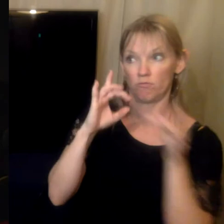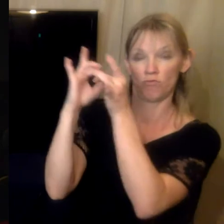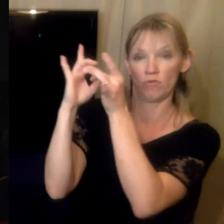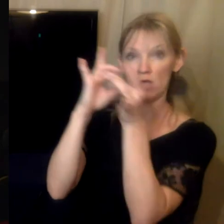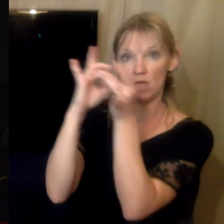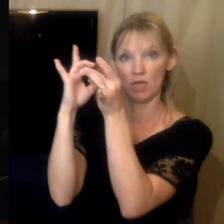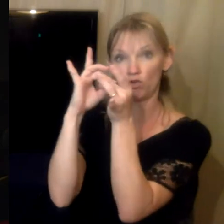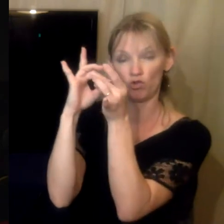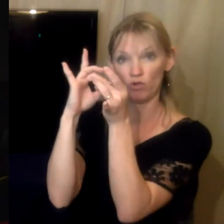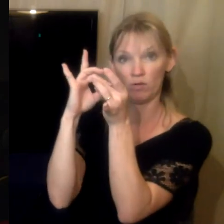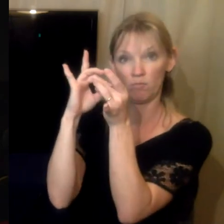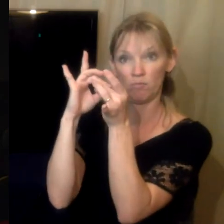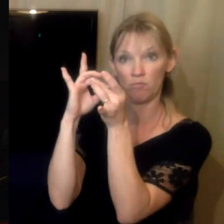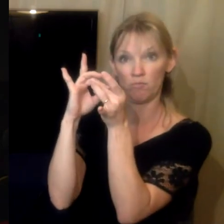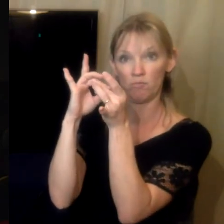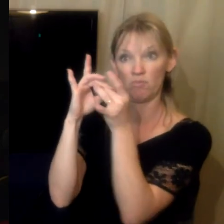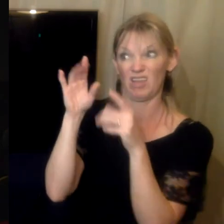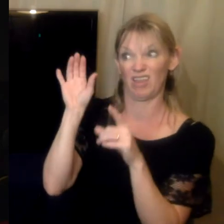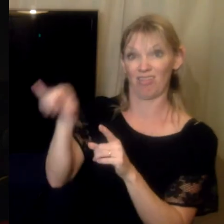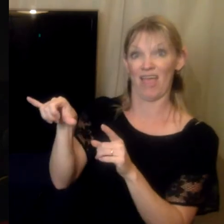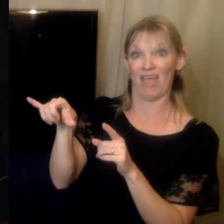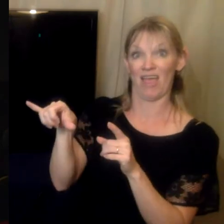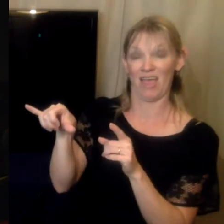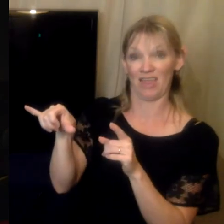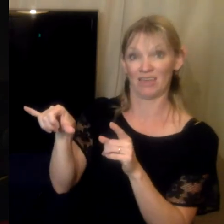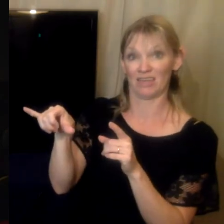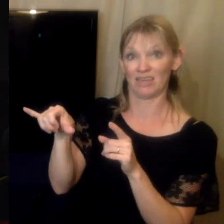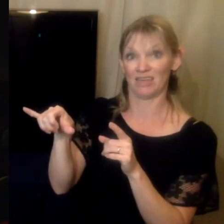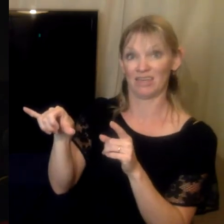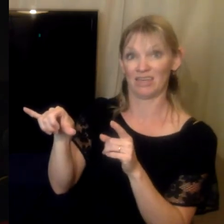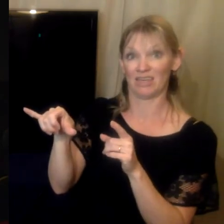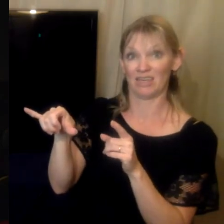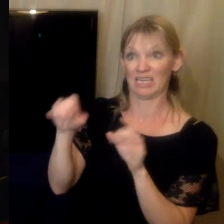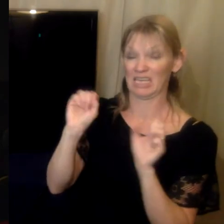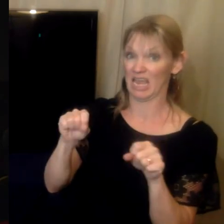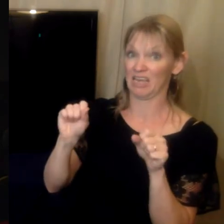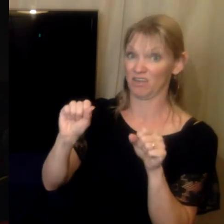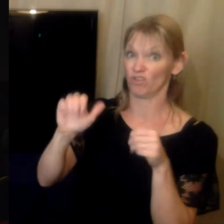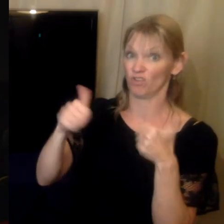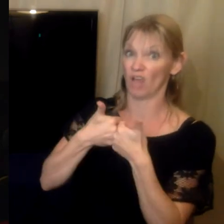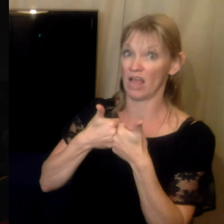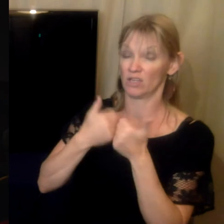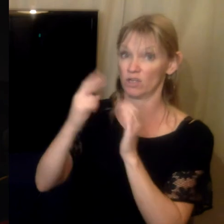be a very challenging role.